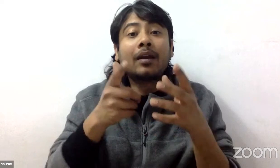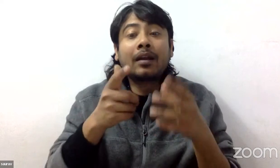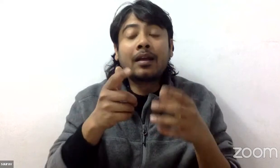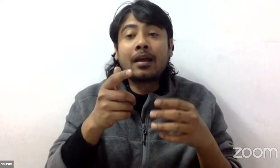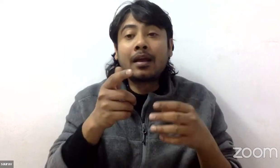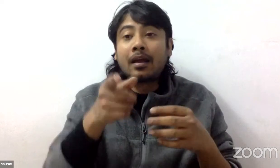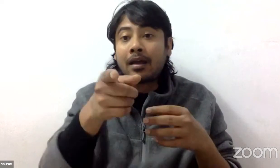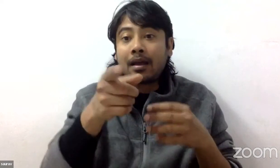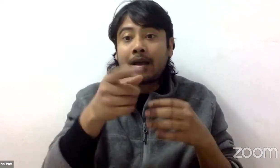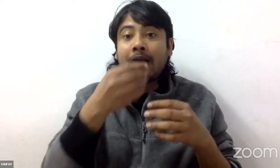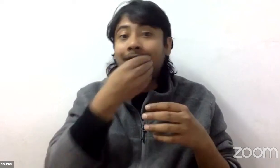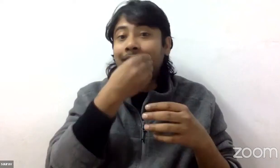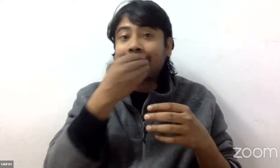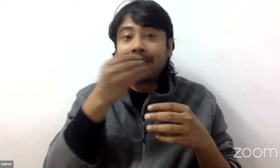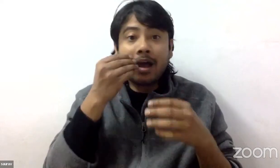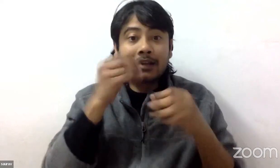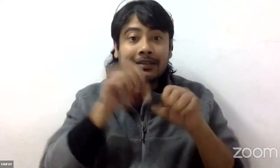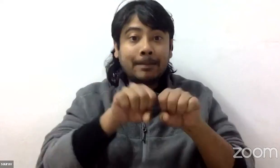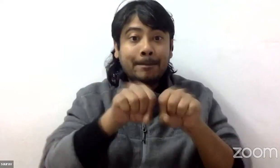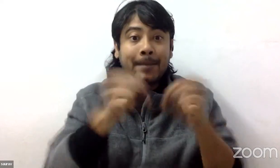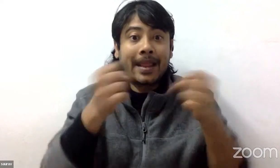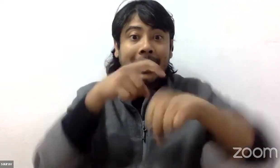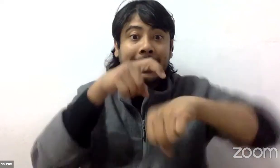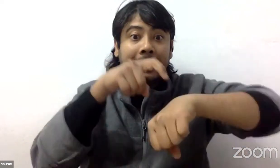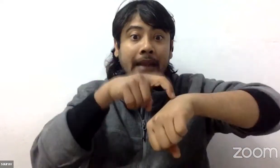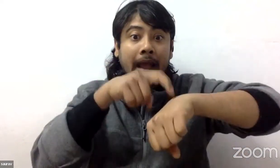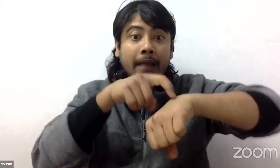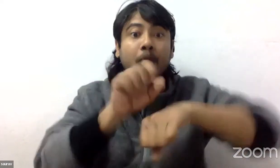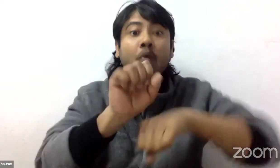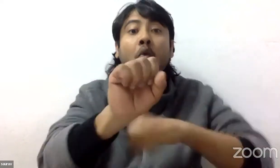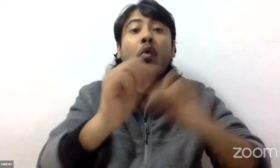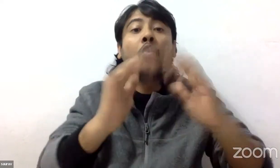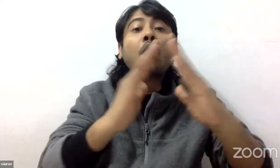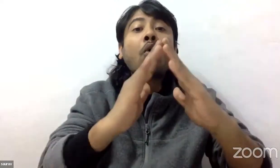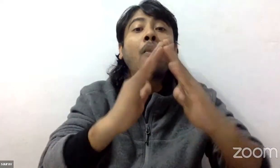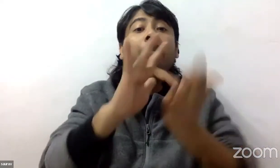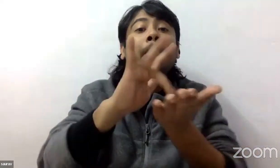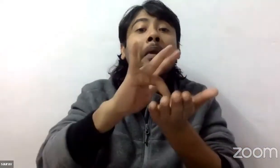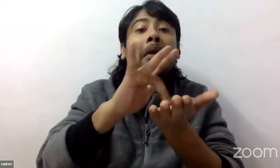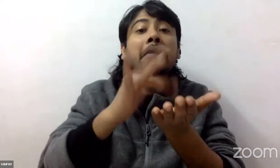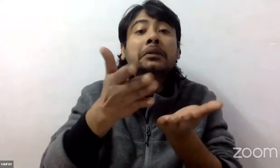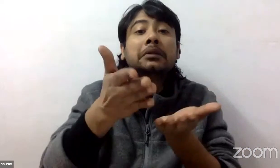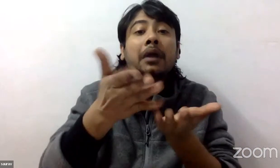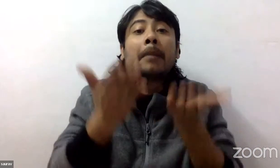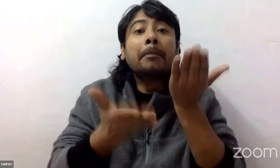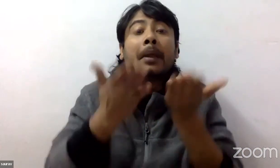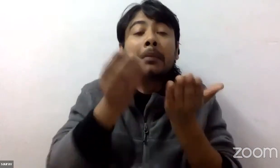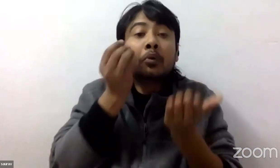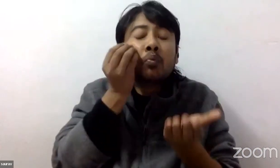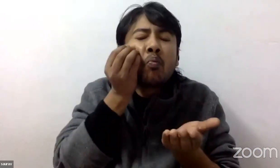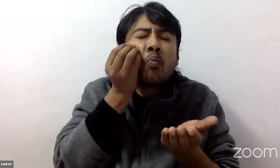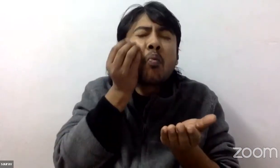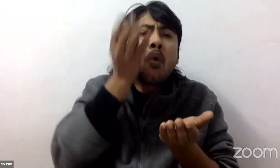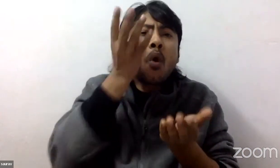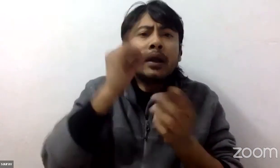So you can just take a small piece of biscuit, not even an entire biscuit, just took a small grain of